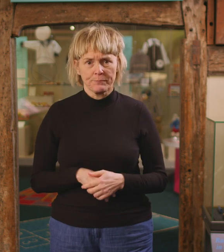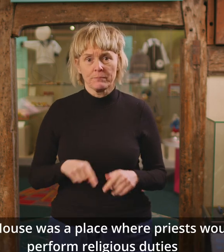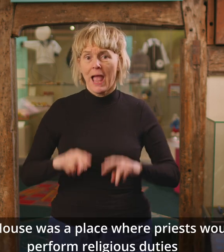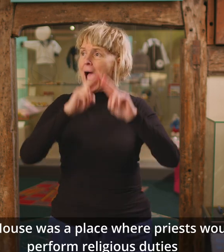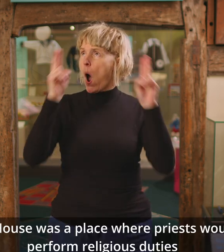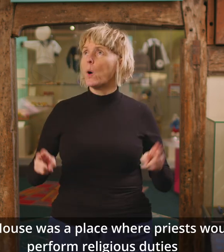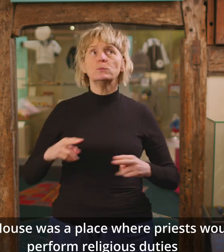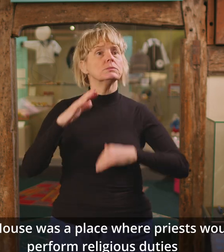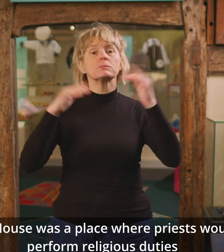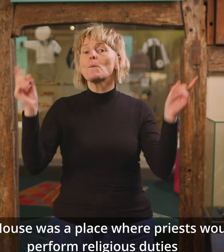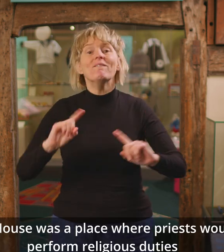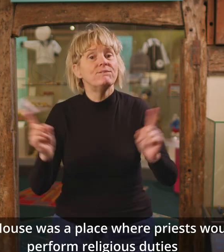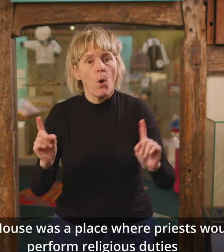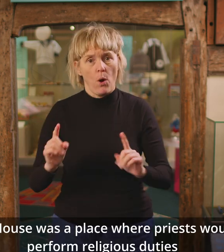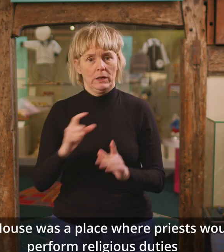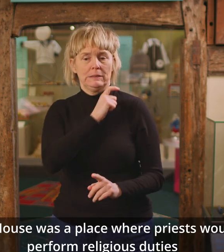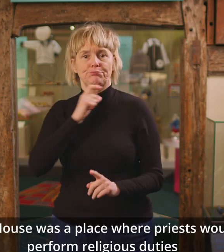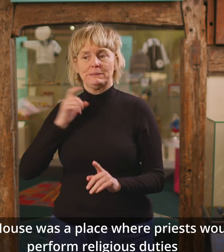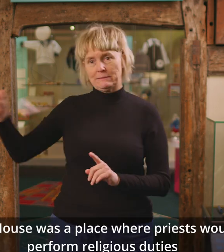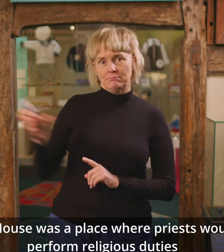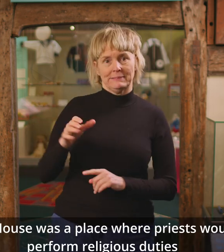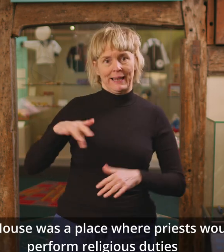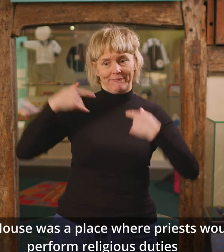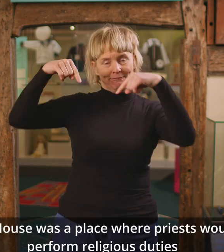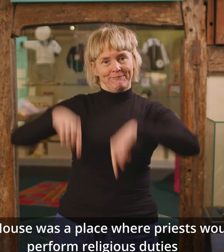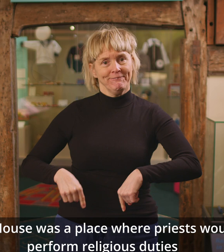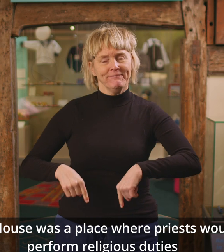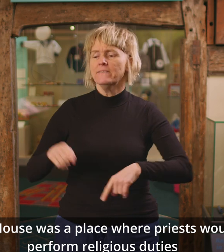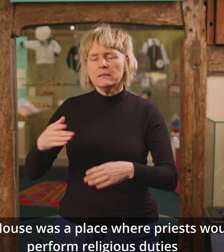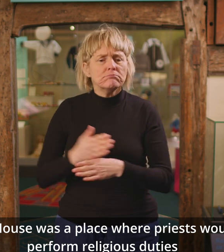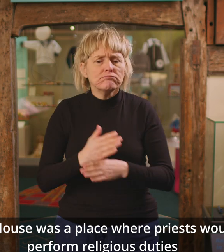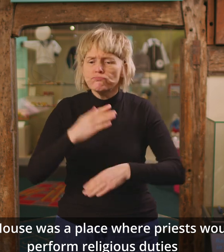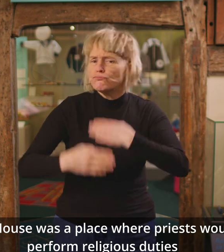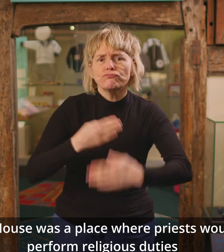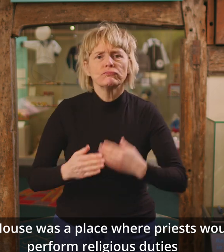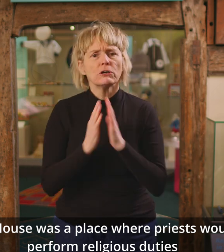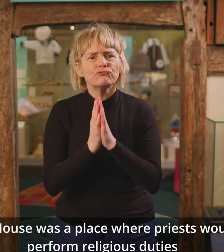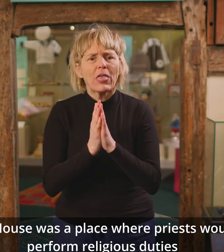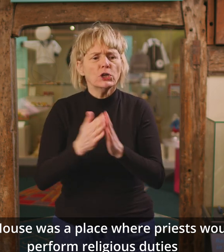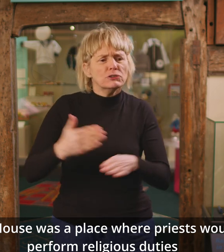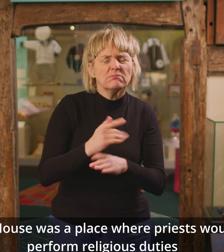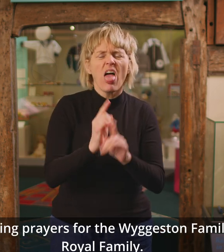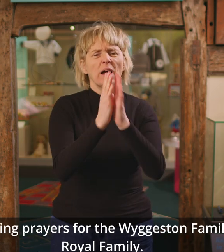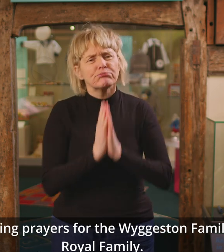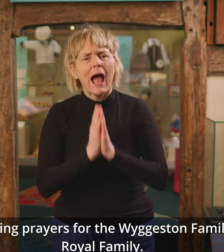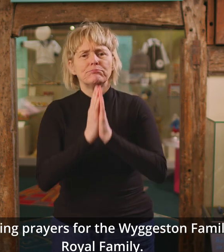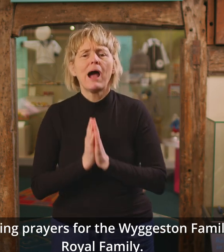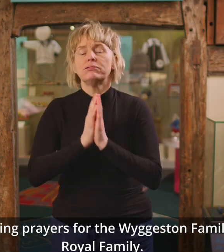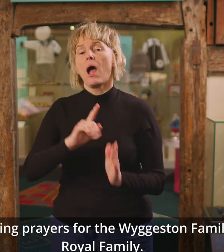This Chantry House was a place where priests would live and perform religious duties, including saying prayers